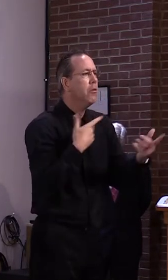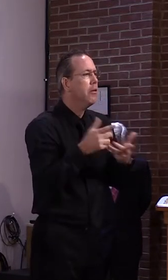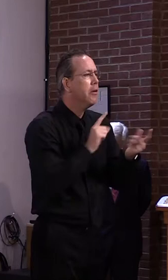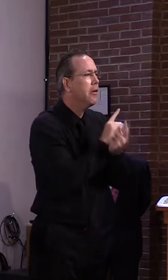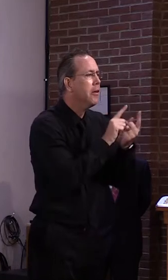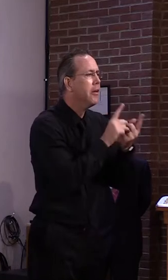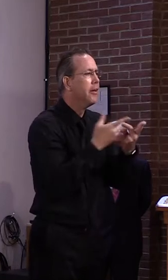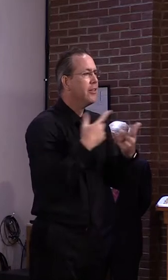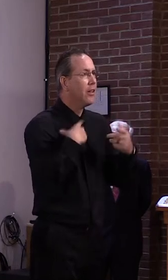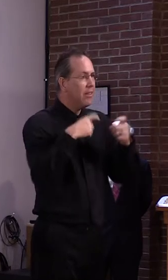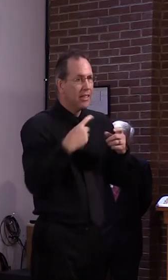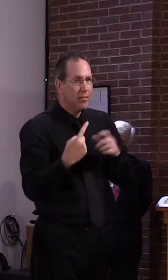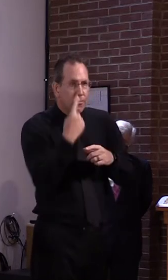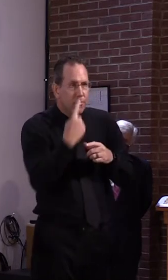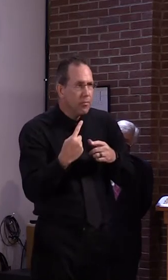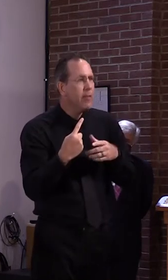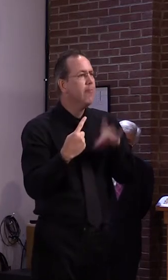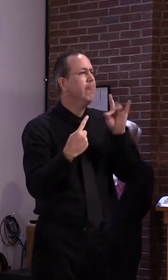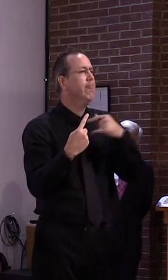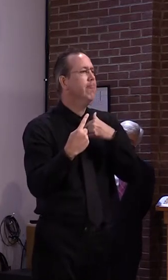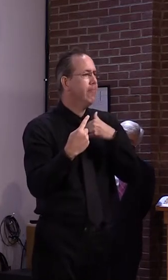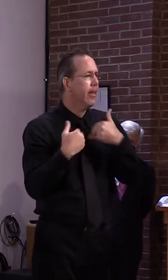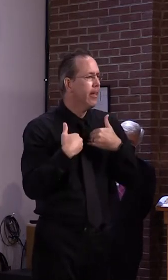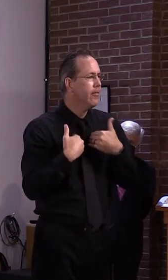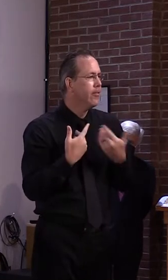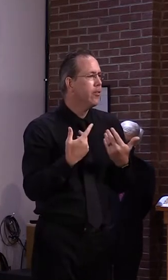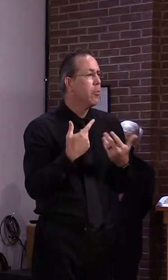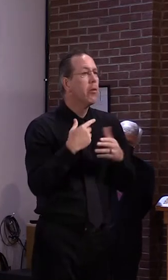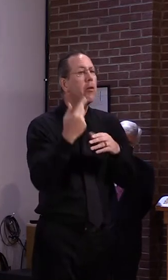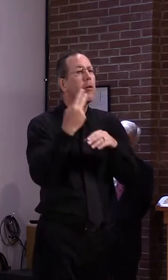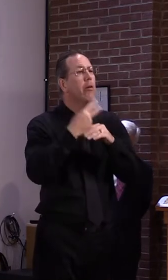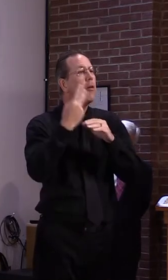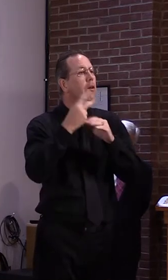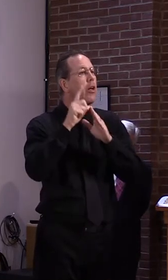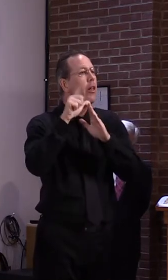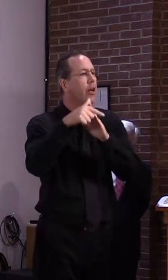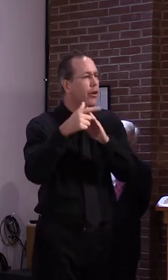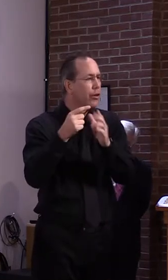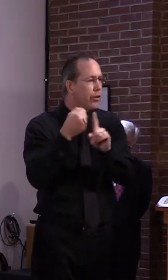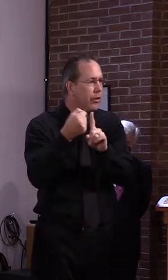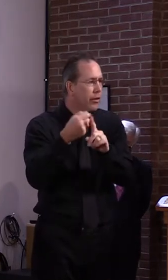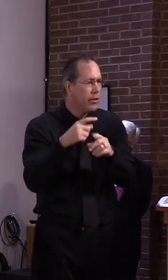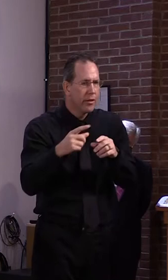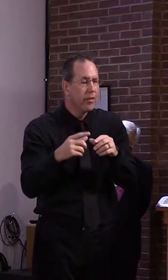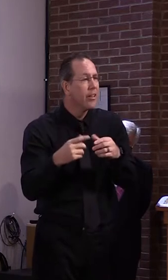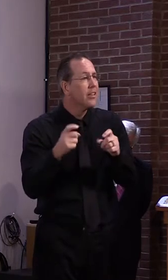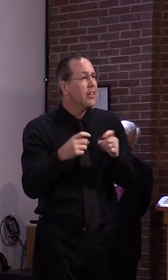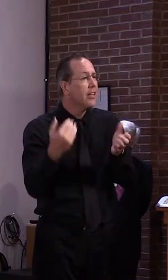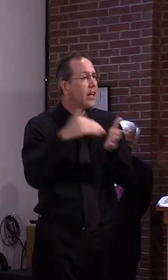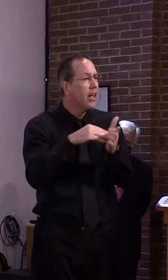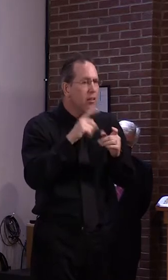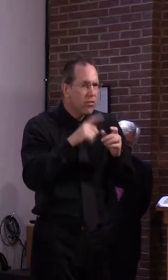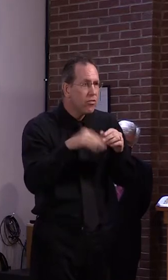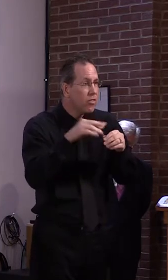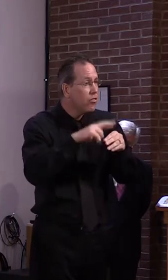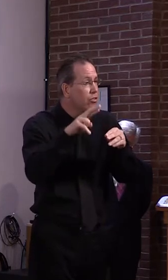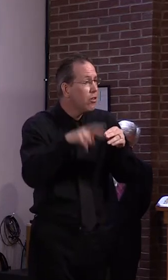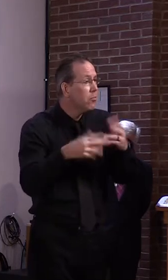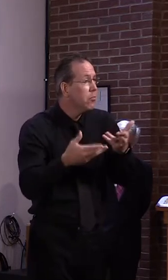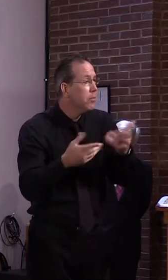cycle threshold and adjusting what states do so that you would do the same test, the PCR